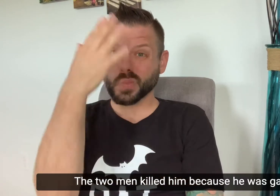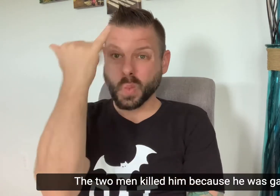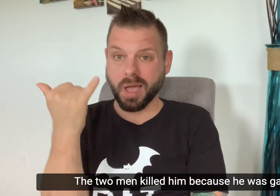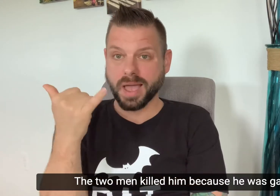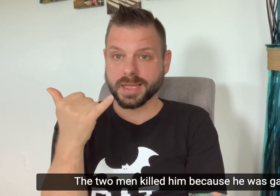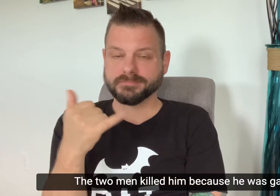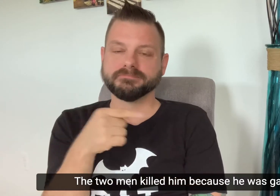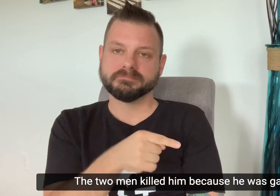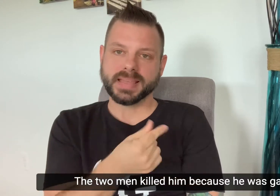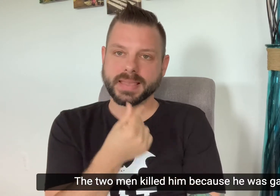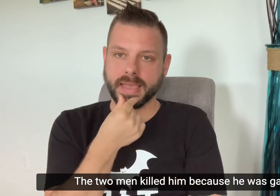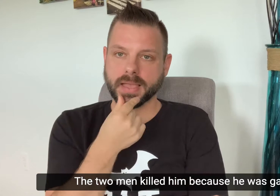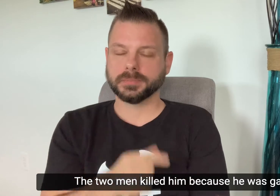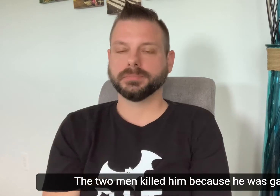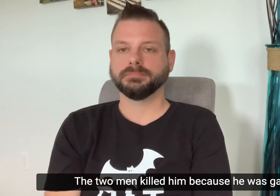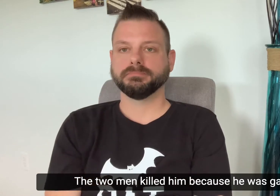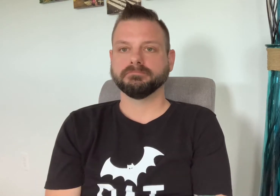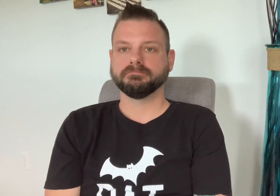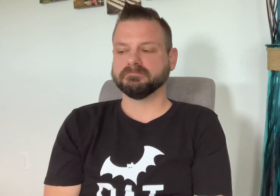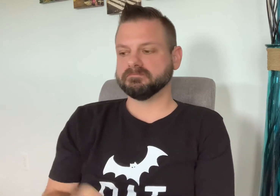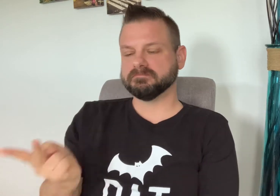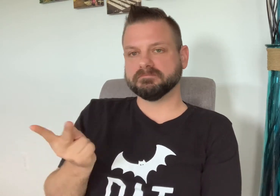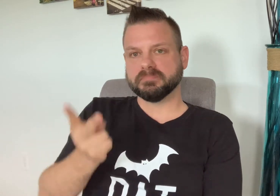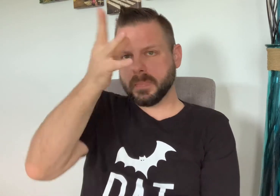The two men killed him because he was gay.